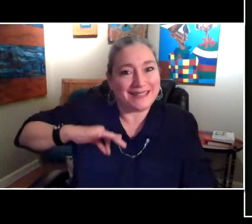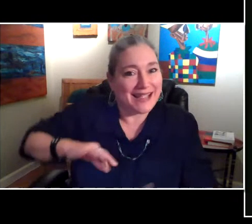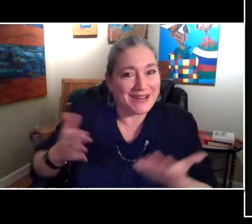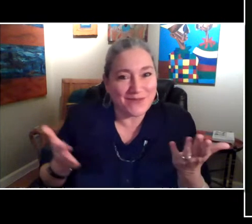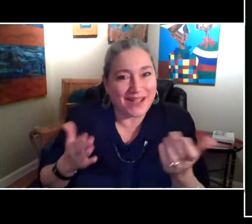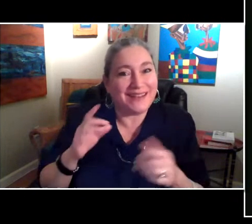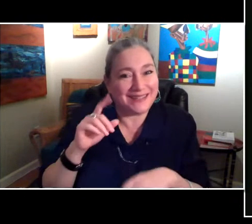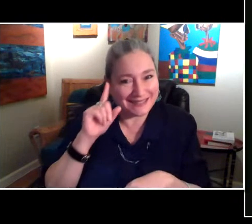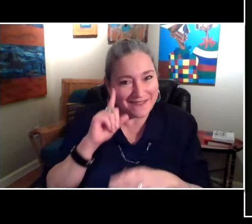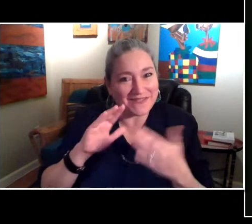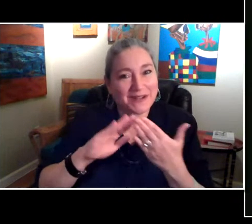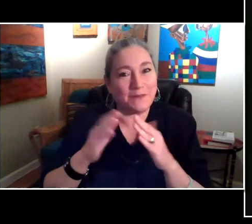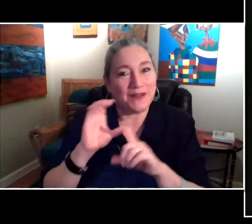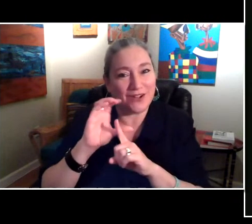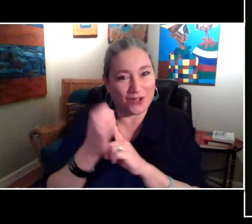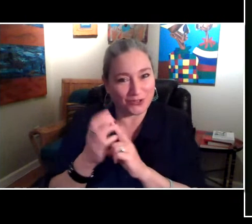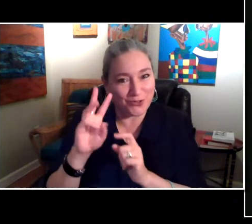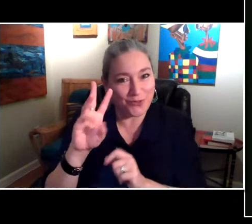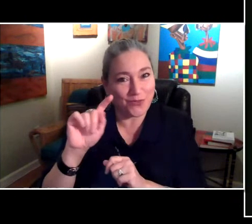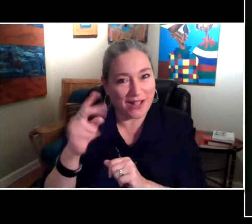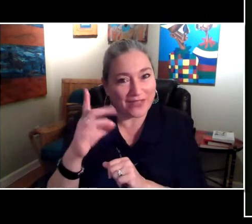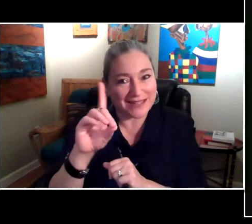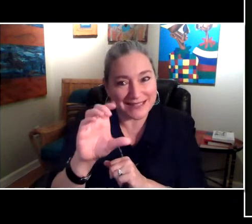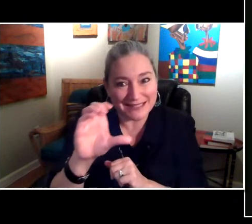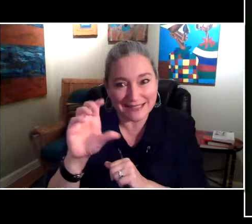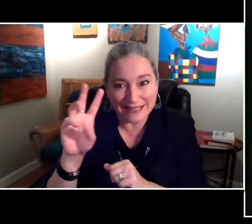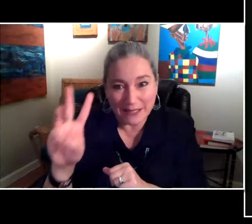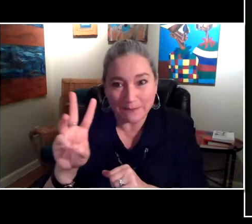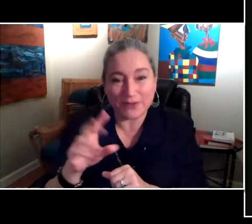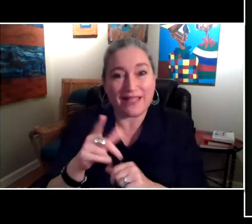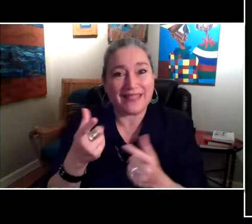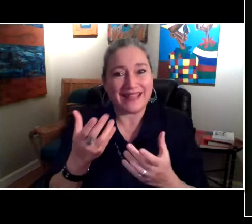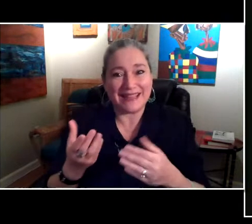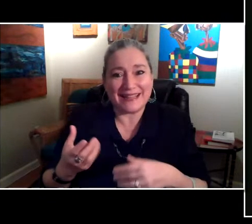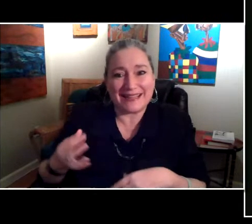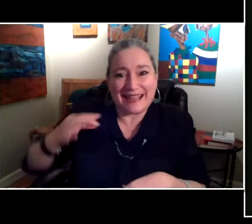resources. And deaf professionals involved with parents can only